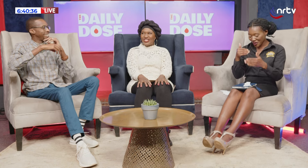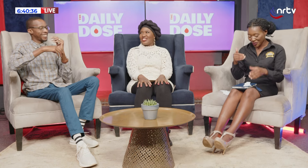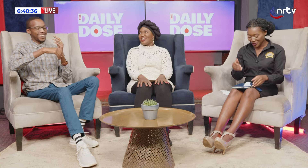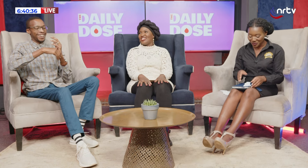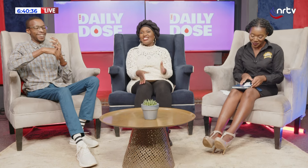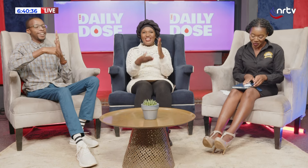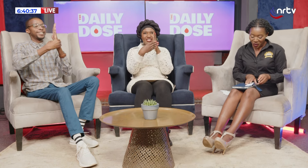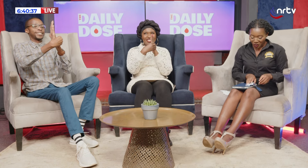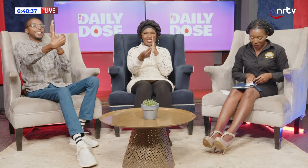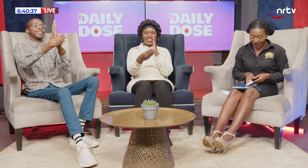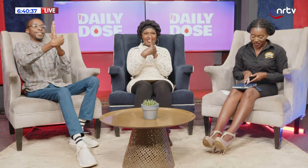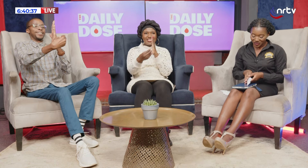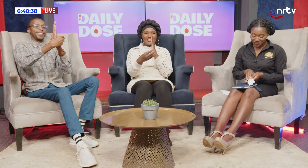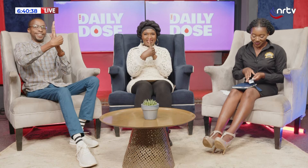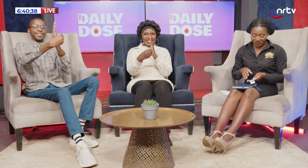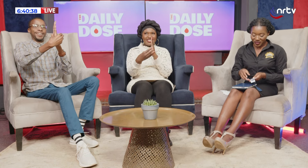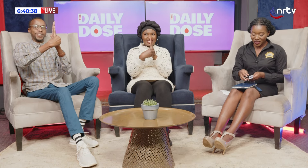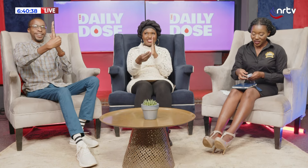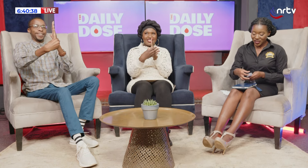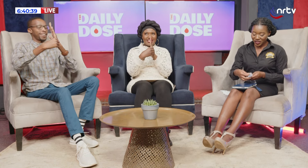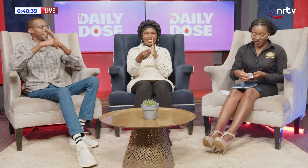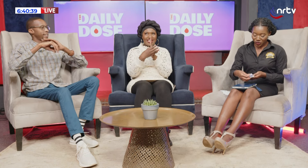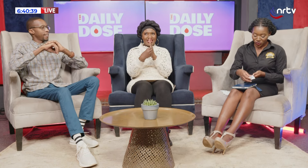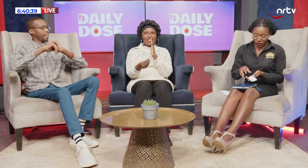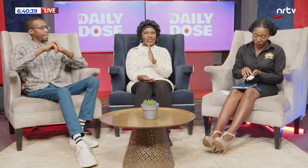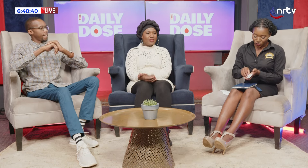Lisa. Skills. Oh. Okay. Liz, skill. You and Donnie wonder.